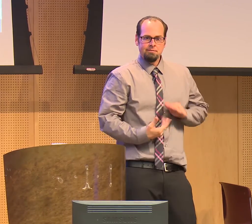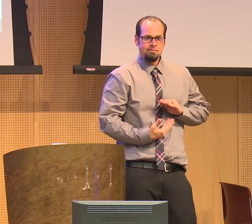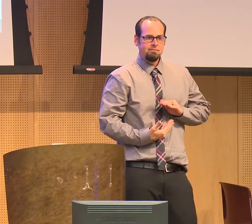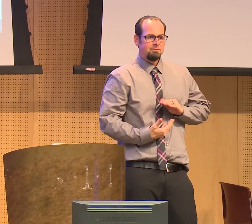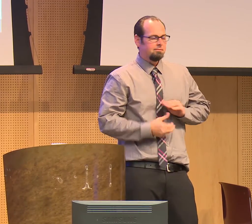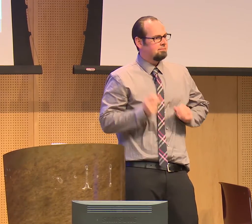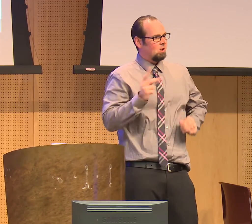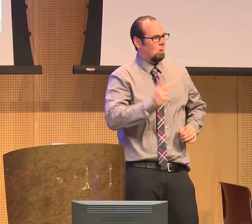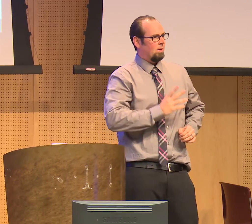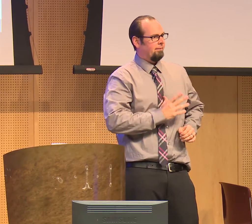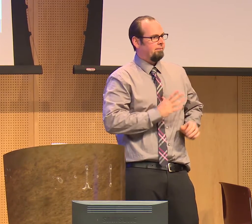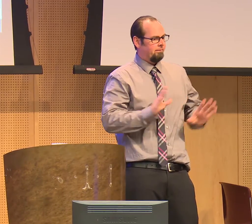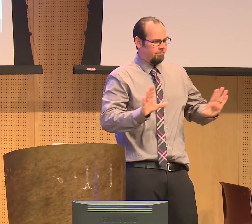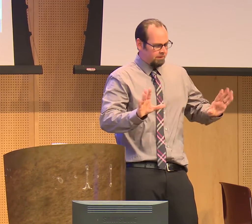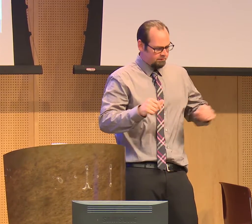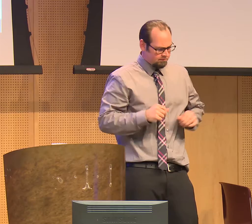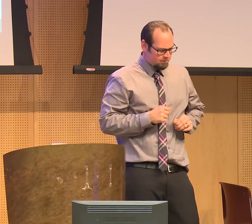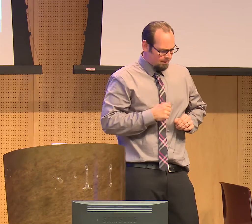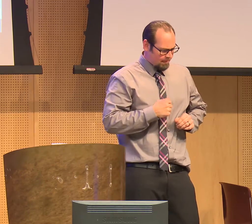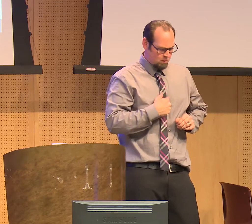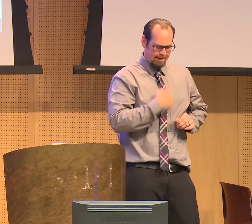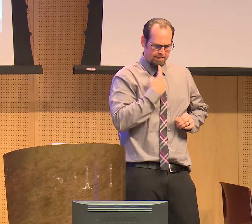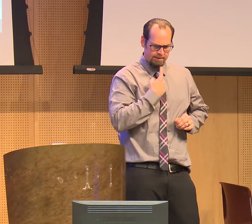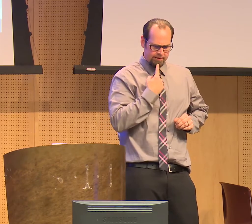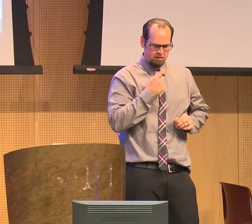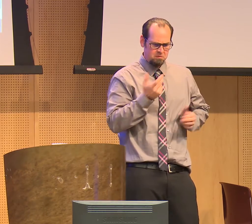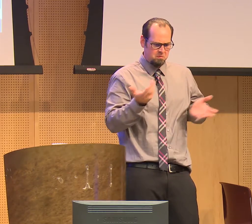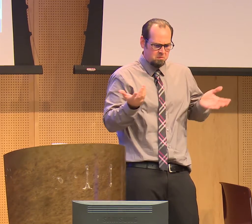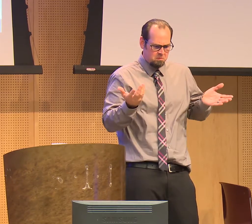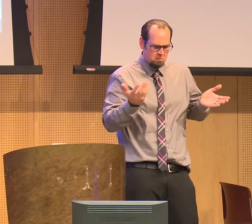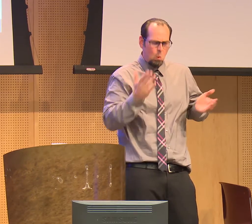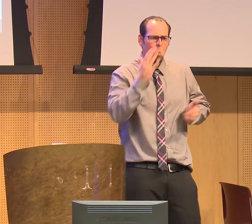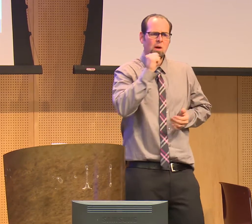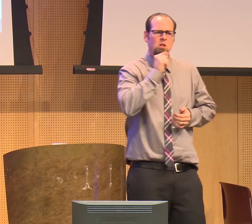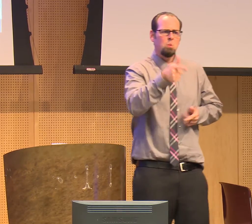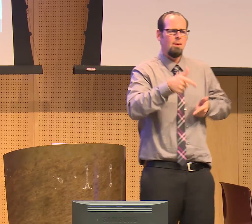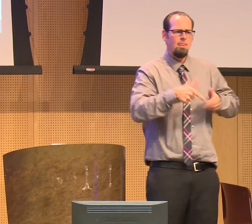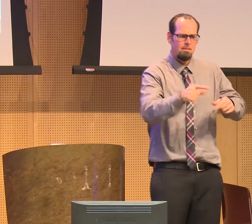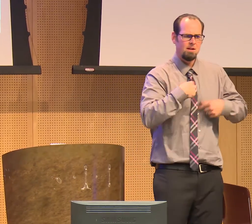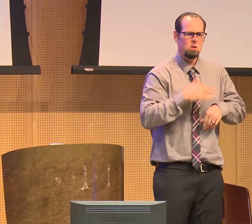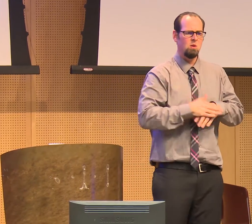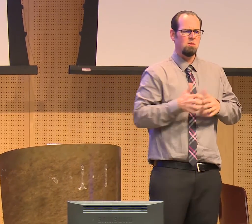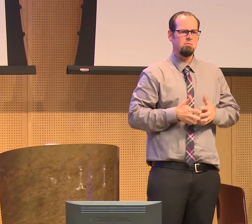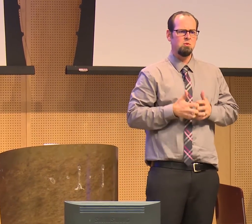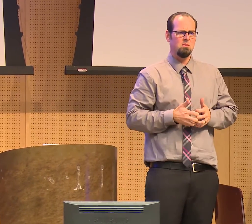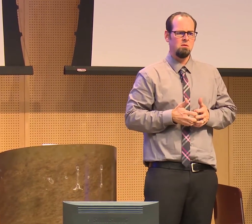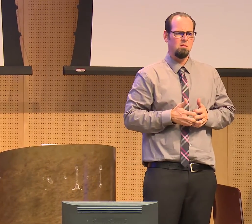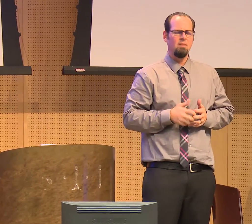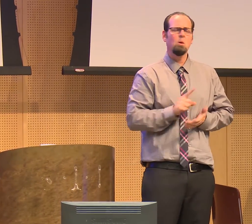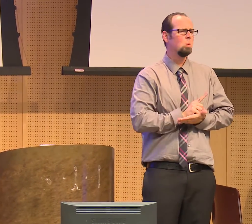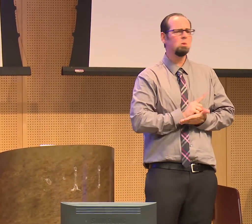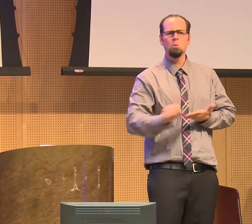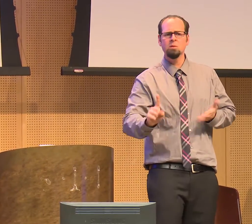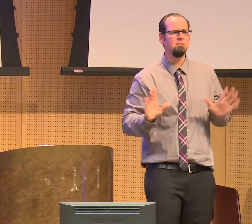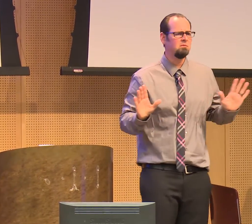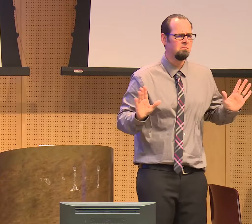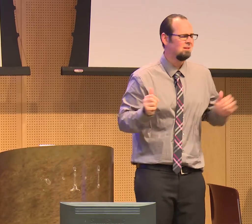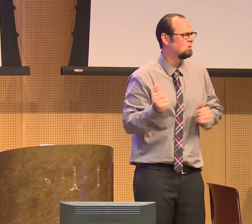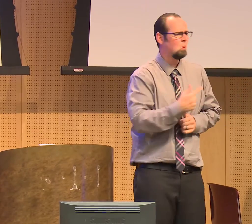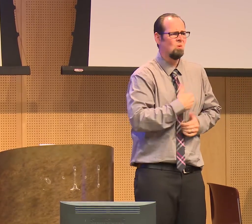And that was frustrating, and I was simmering. And I said, why don't you let me have my hands on the machines and work with them, please,